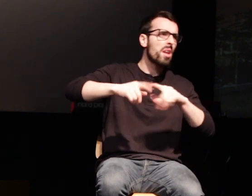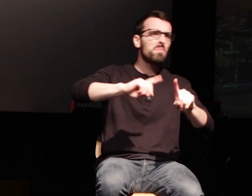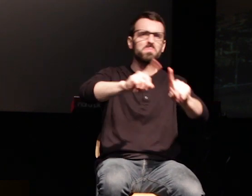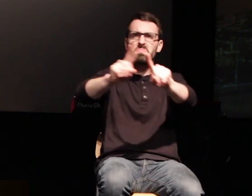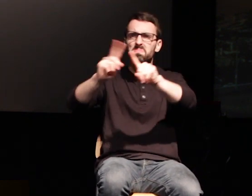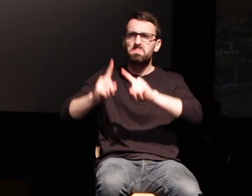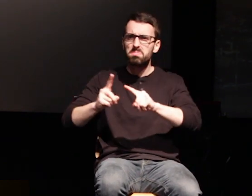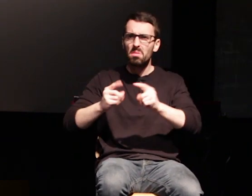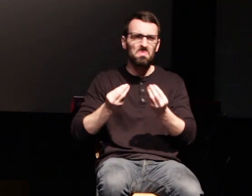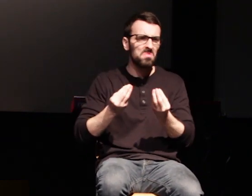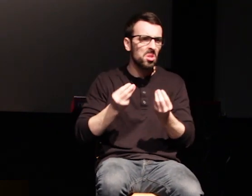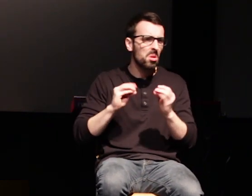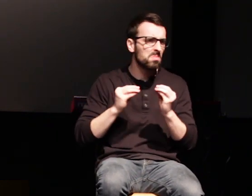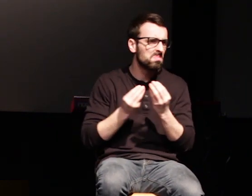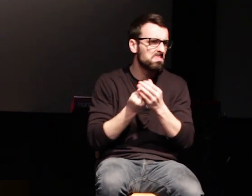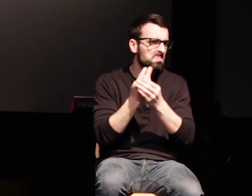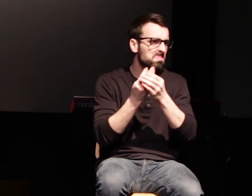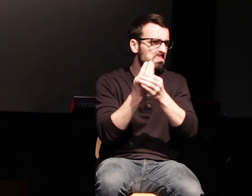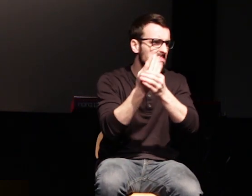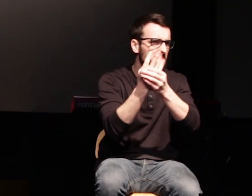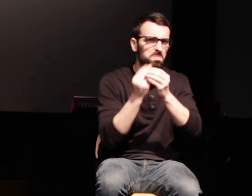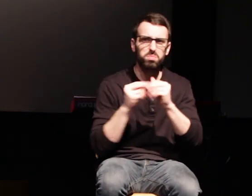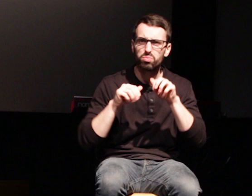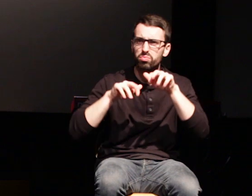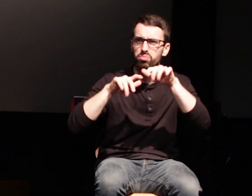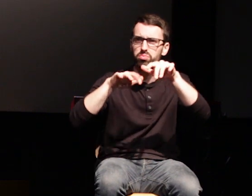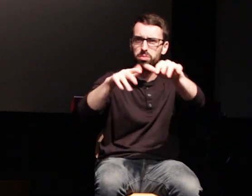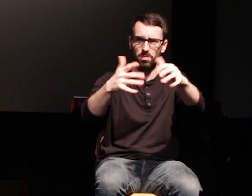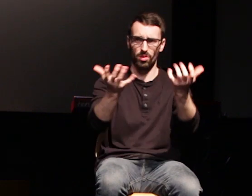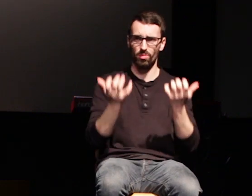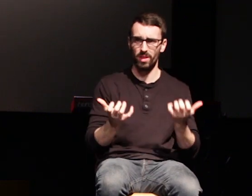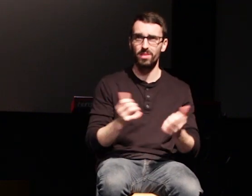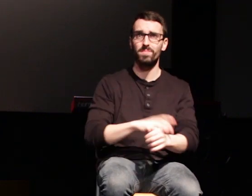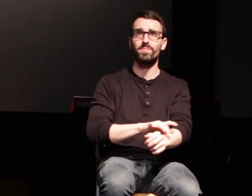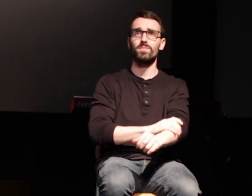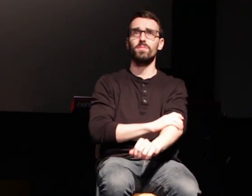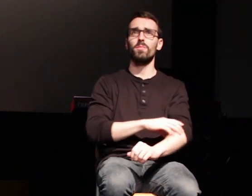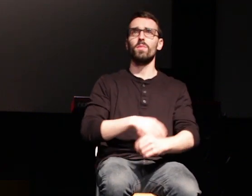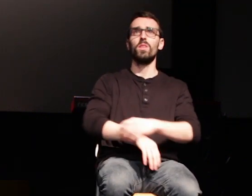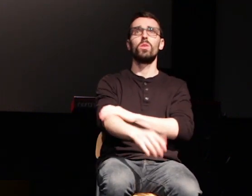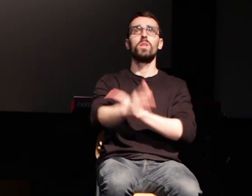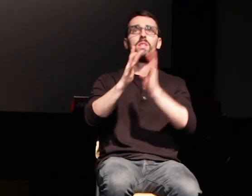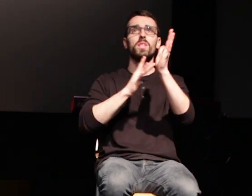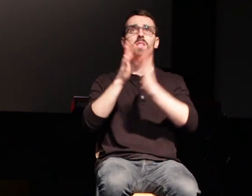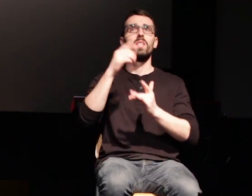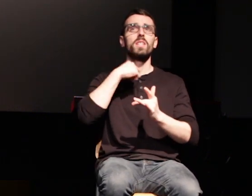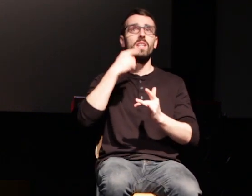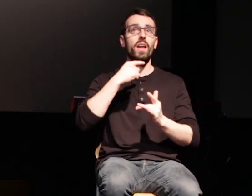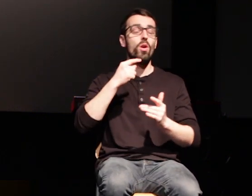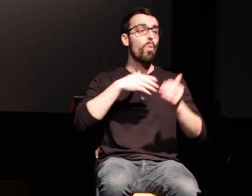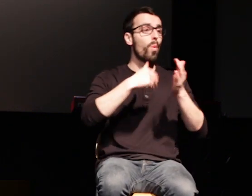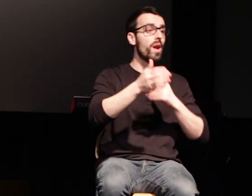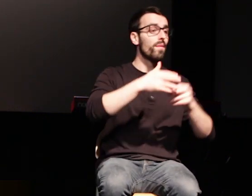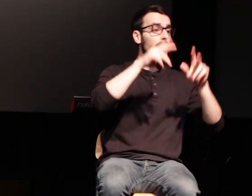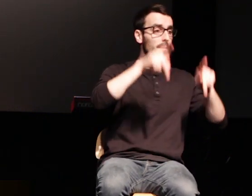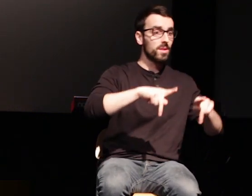Mark chapter 4, verse 9. After he just unpacks this, he says, whoever has ears to hear, let him